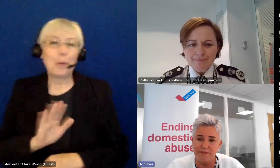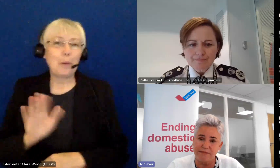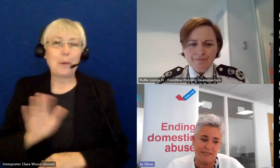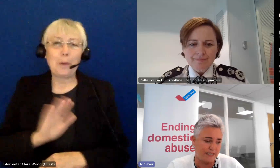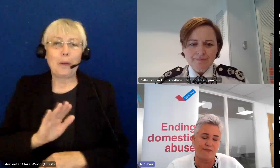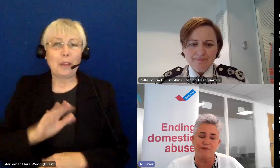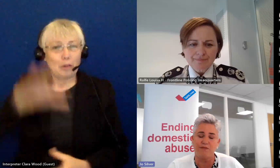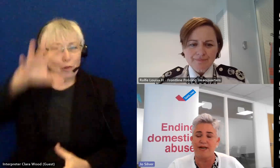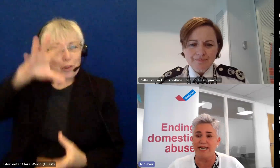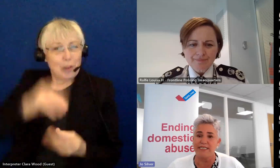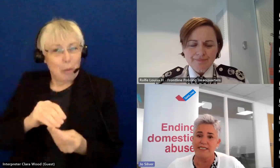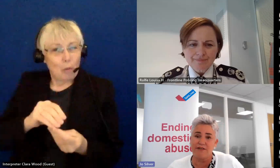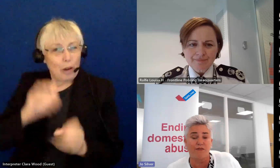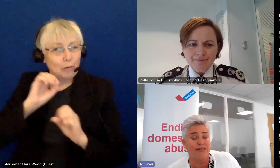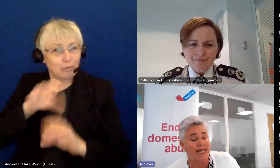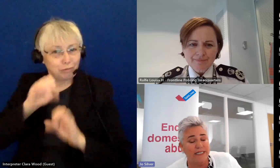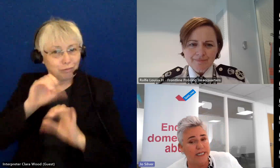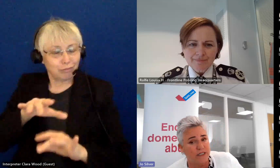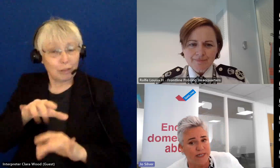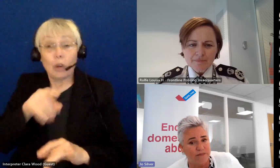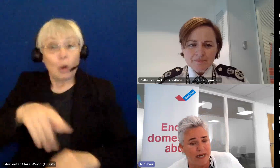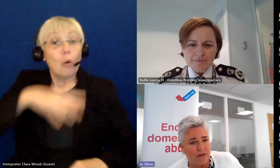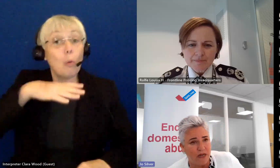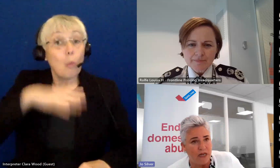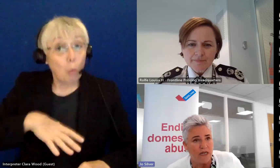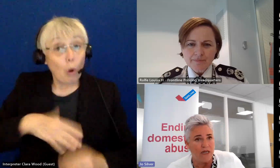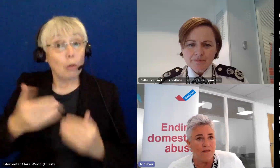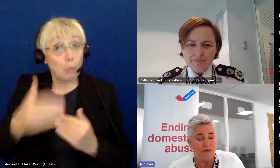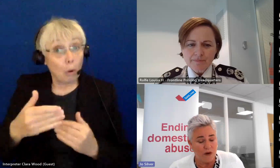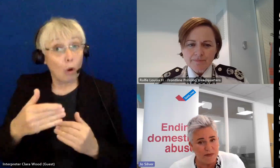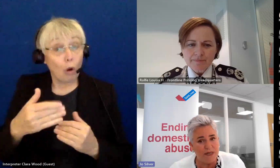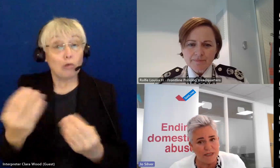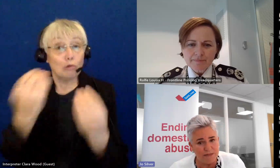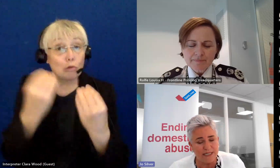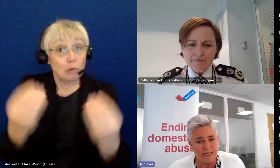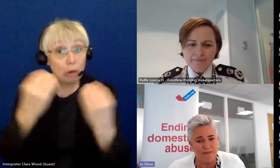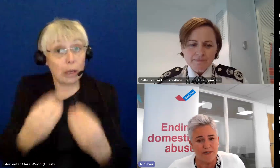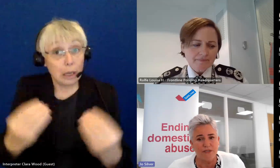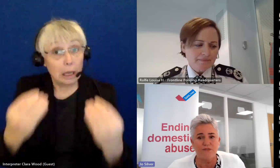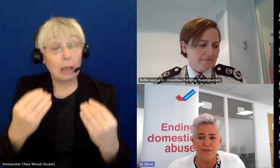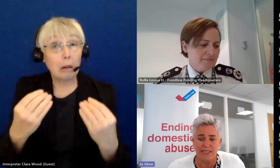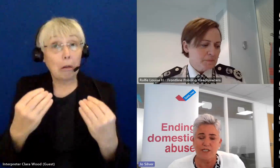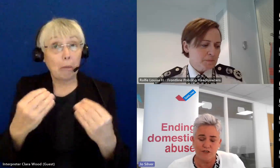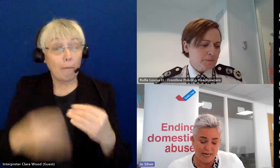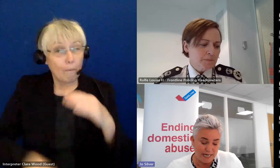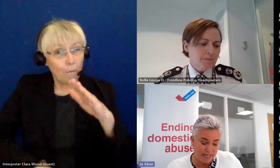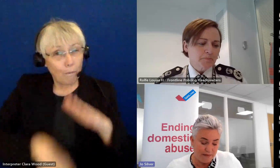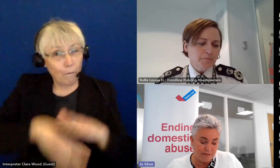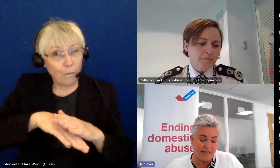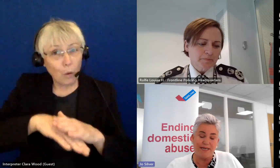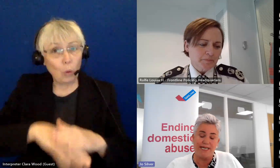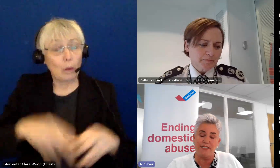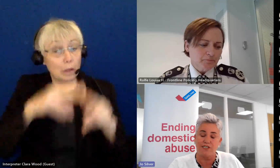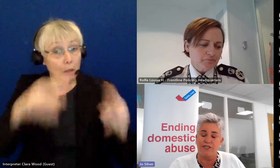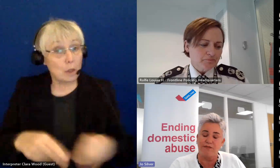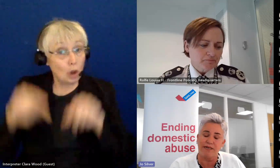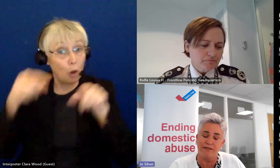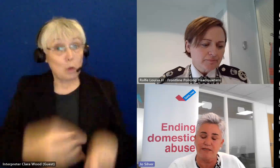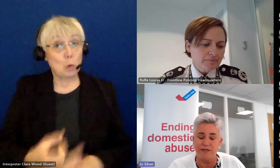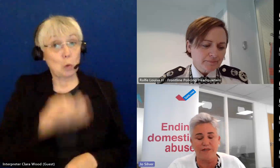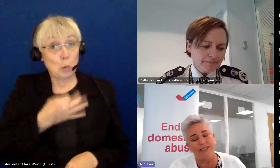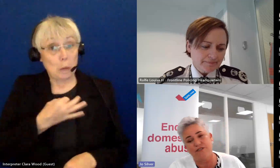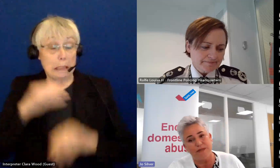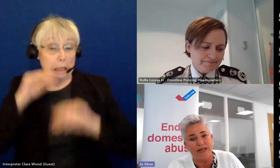of different ways. So if you want to get in touch with us about proper domestic abuse risk training, then please